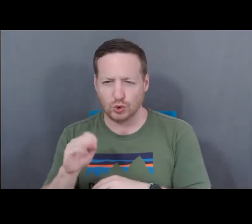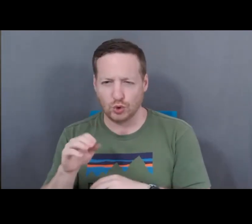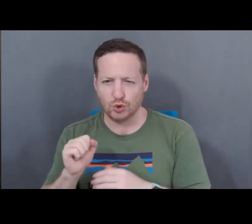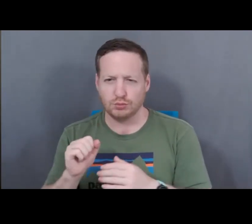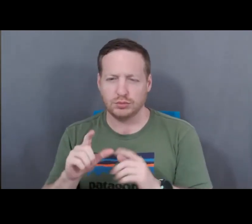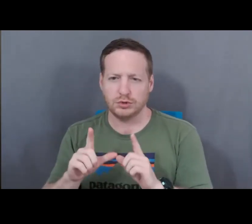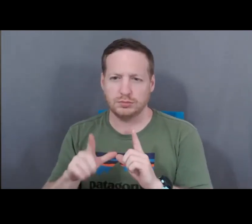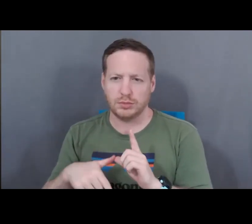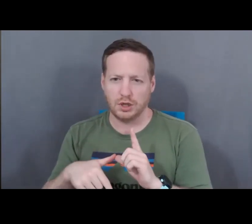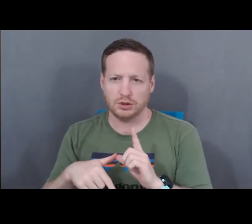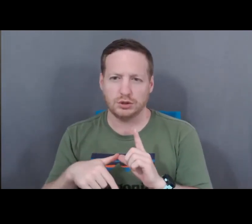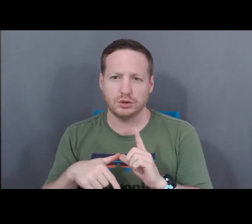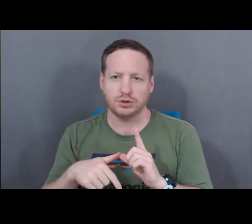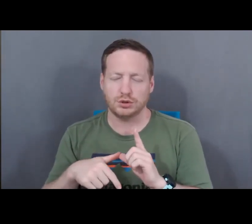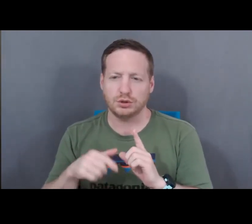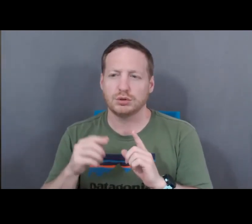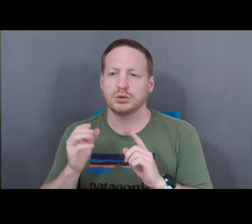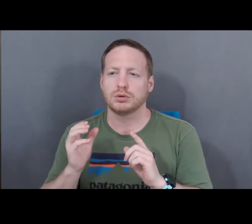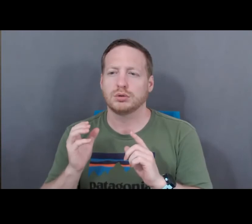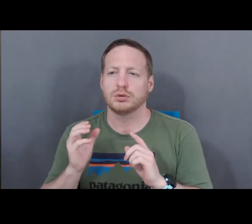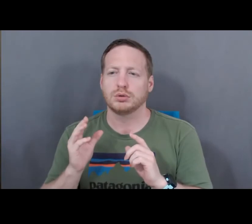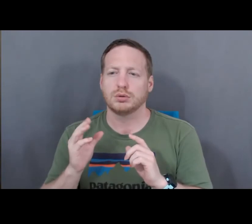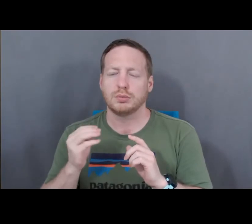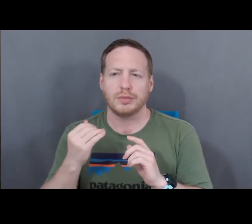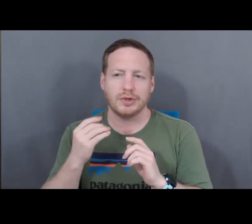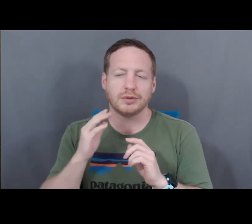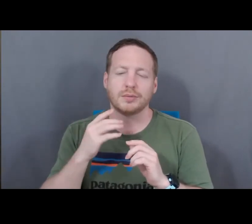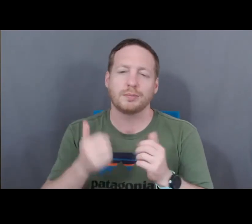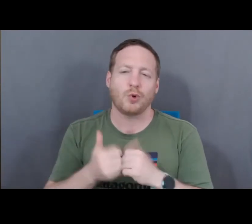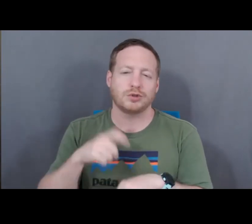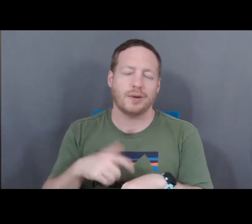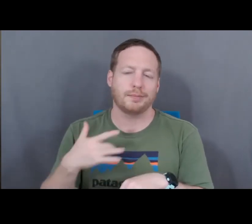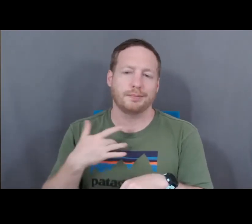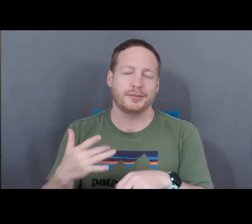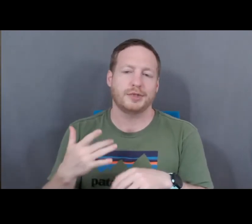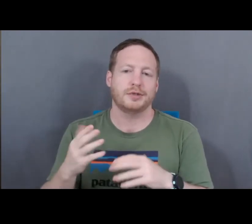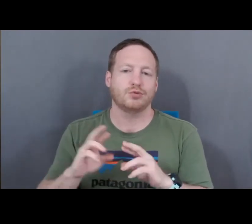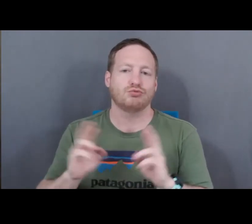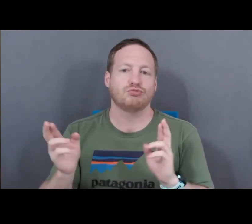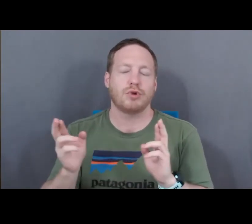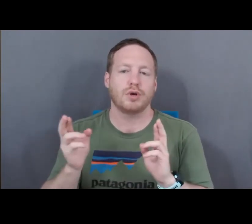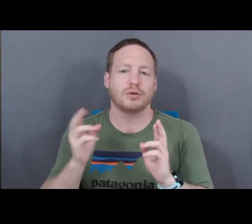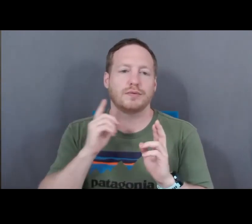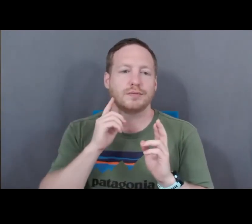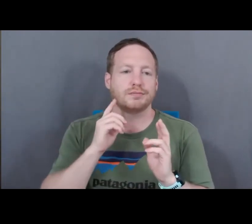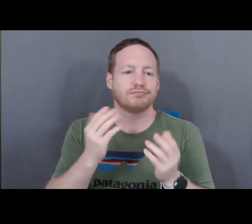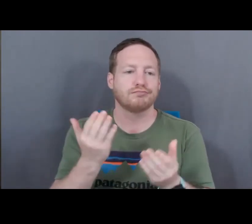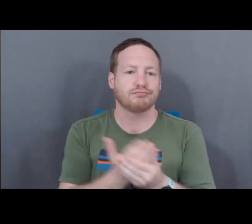review the terms and the expiration of the terms of the different commissioners, because what usually happens